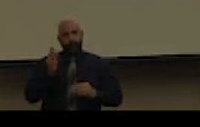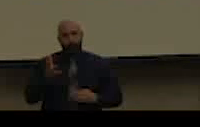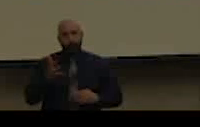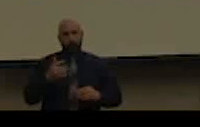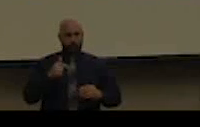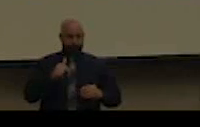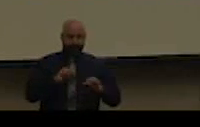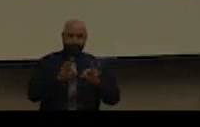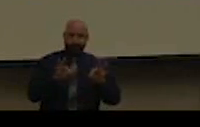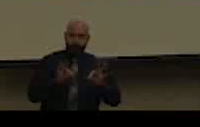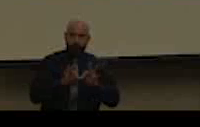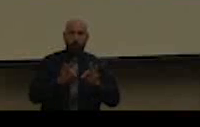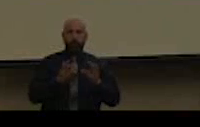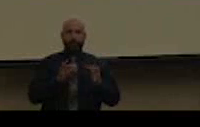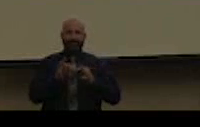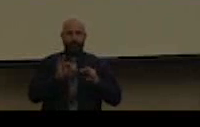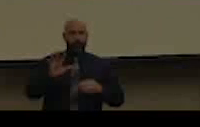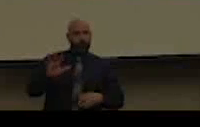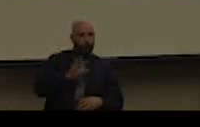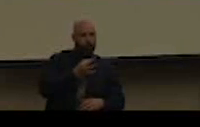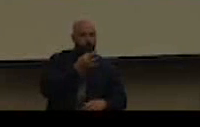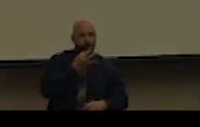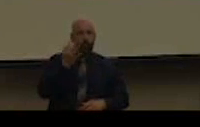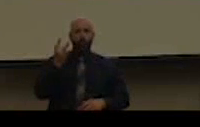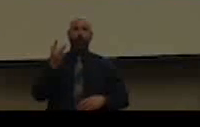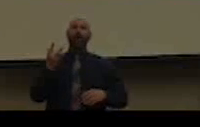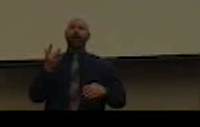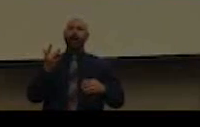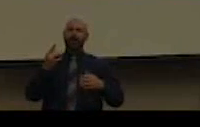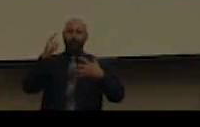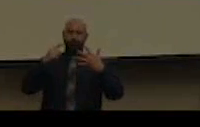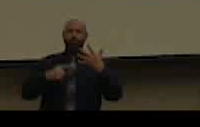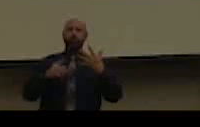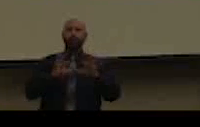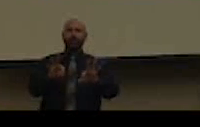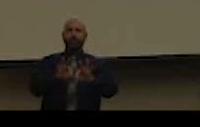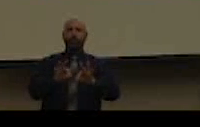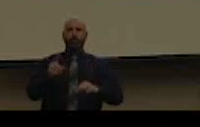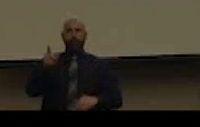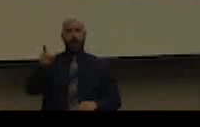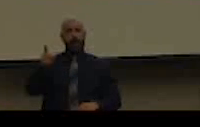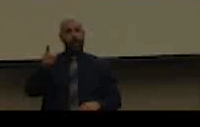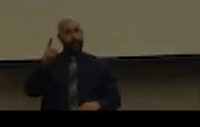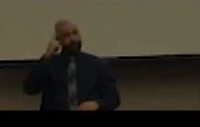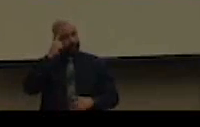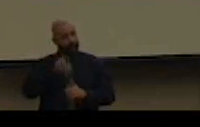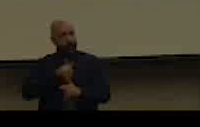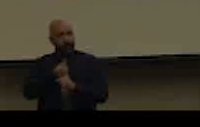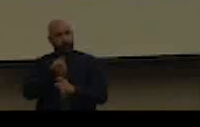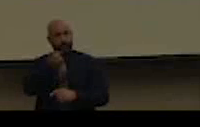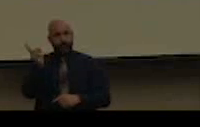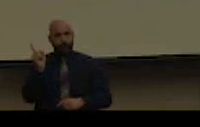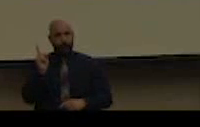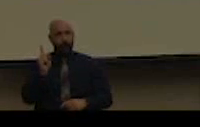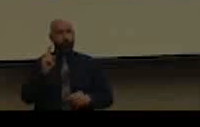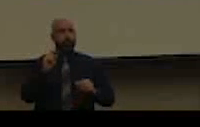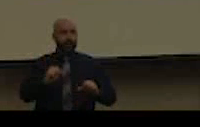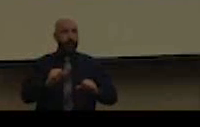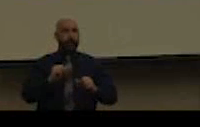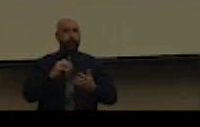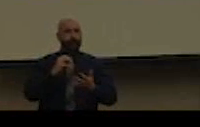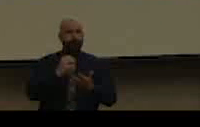your subject matter expertise, why it's important, because I think that does go a long way, because we can use as many advocates as we can,